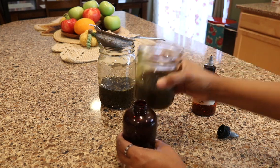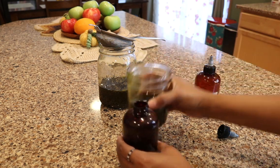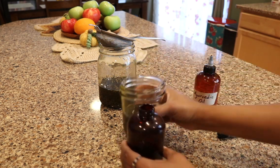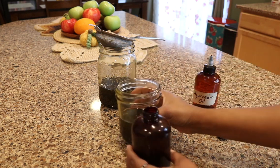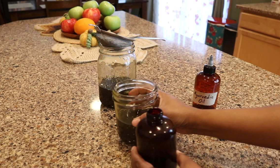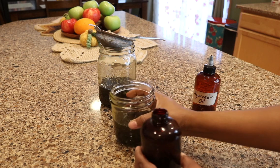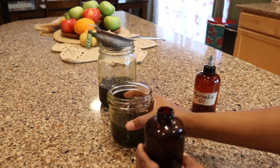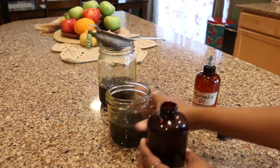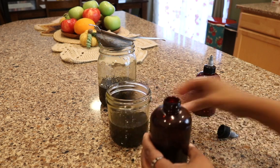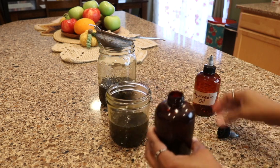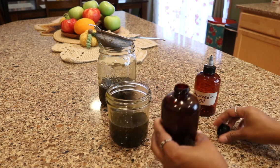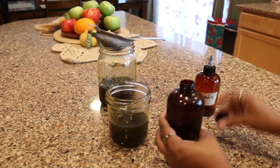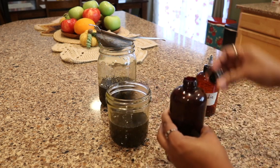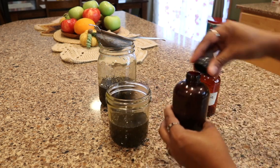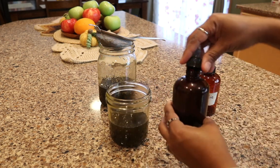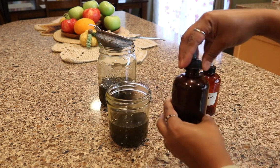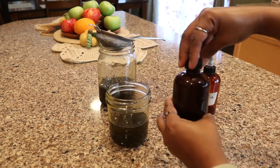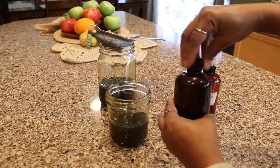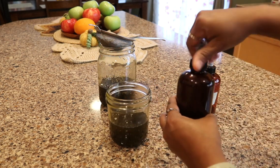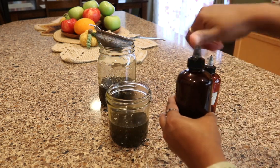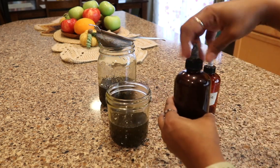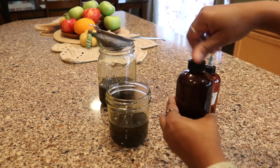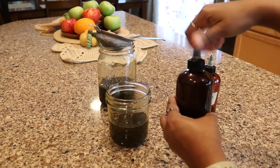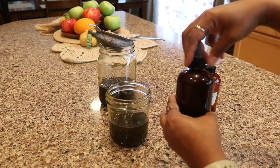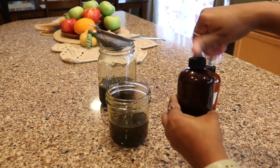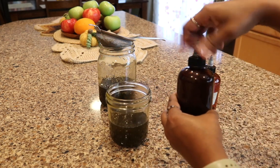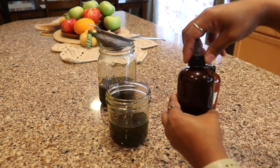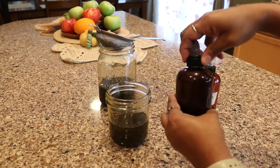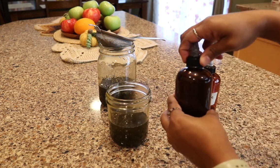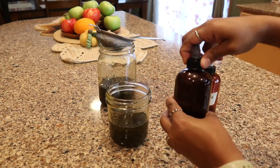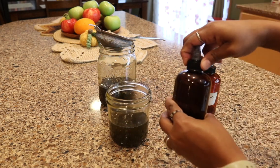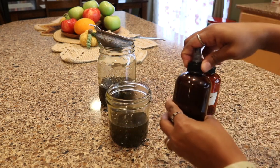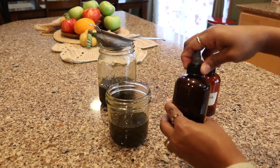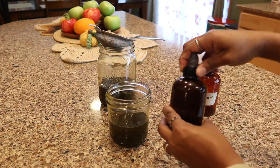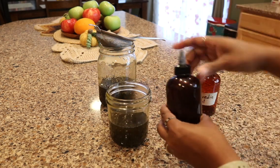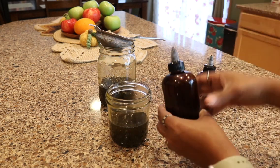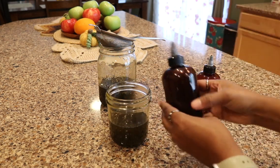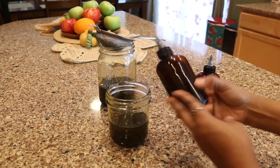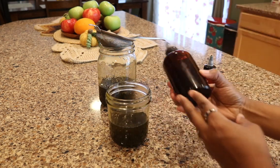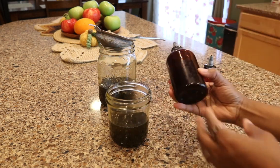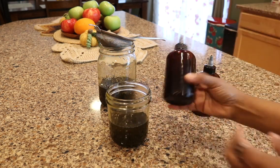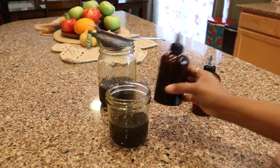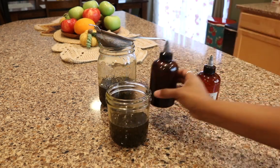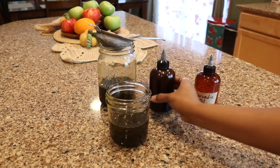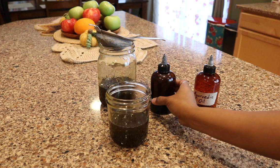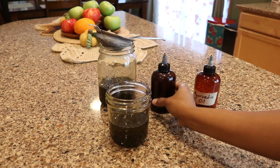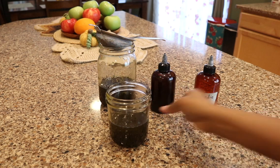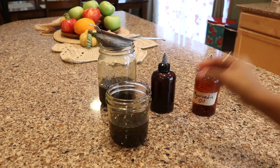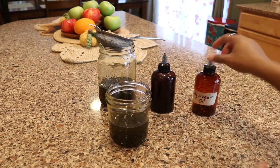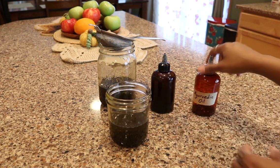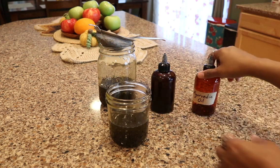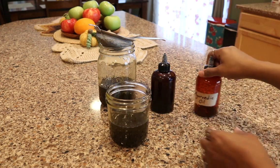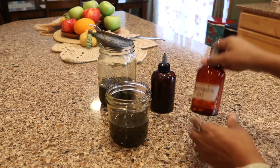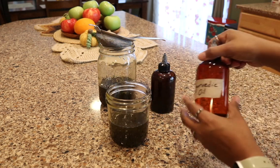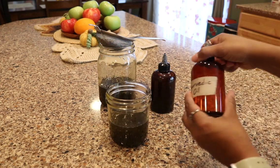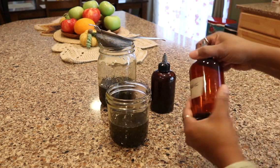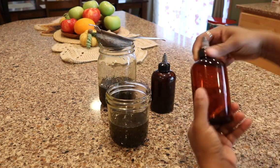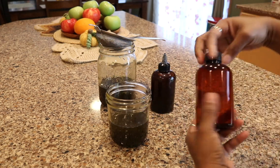up after my deep conditioners. So that's enough to fill up this one bottle. I'm going to fill up the next and